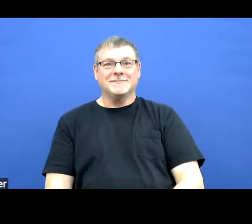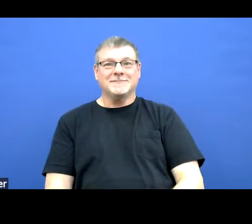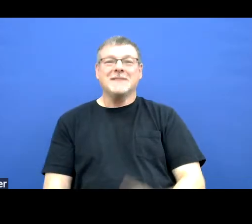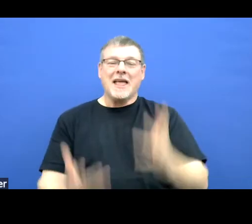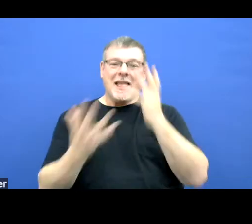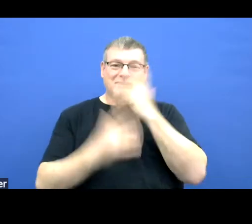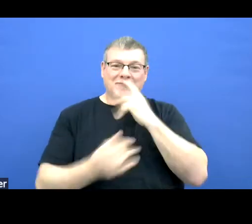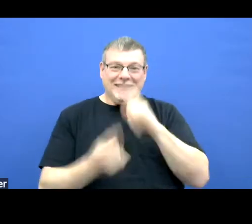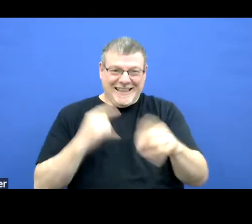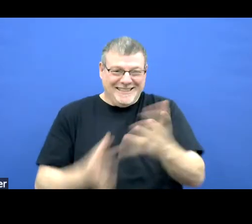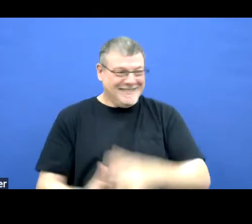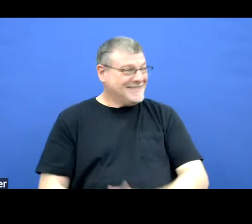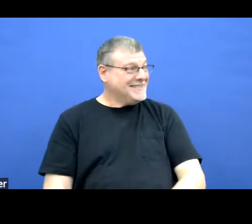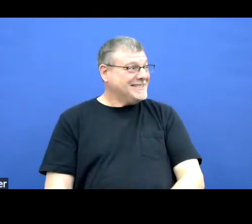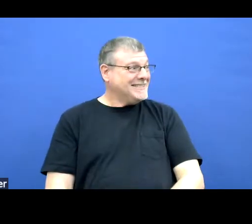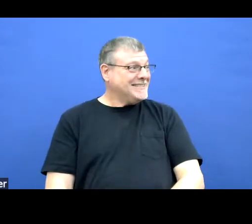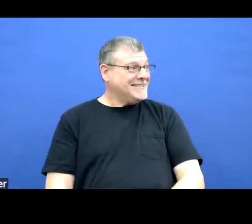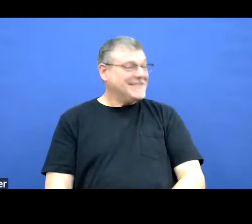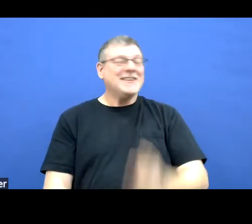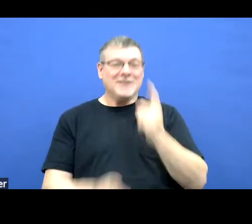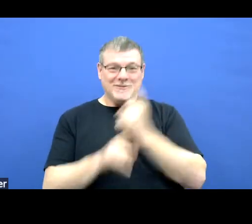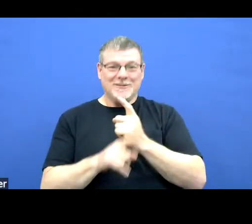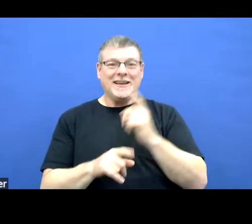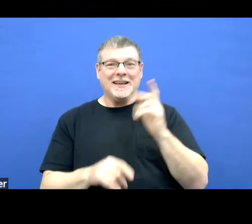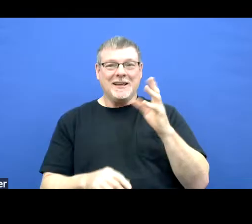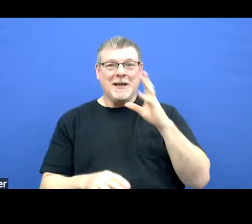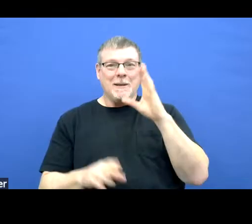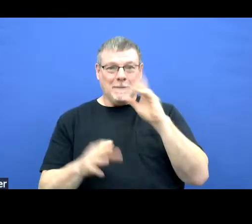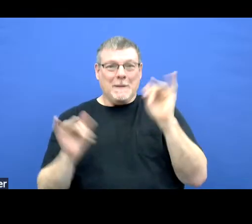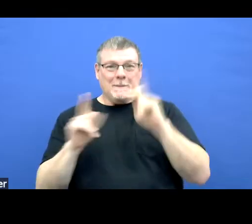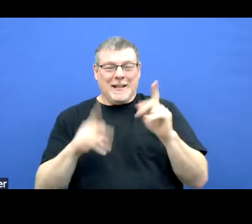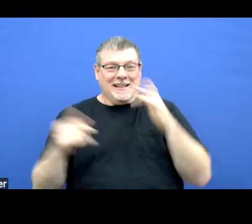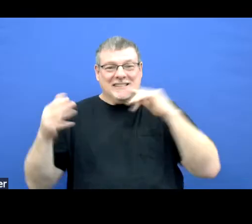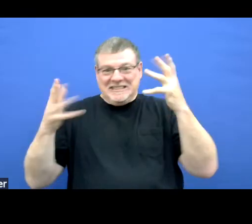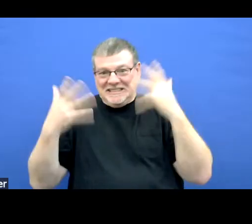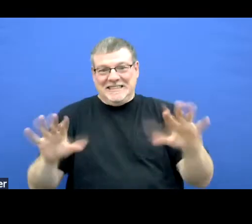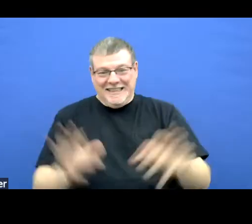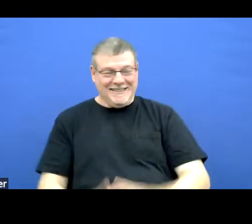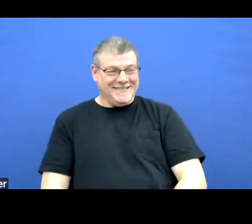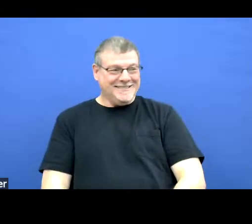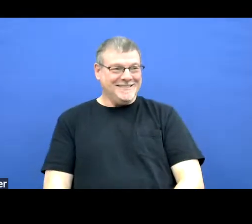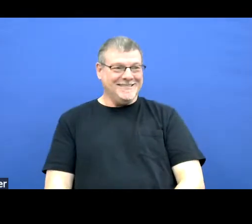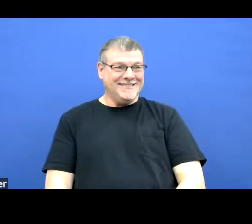right. The cookies will probably be stale by the time we're done with this.